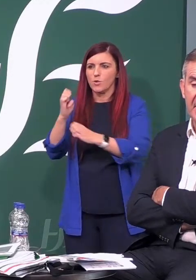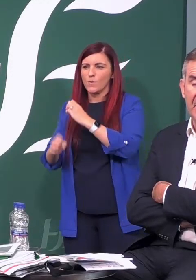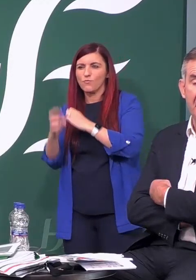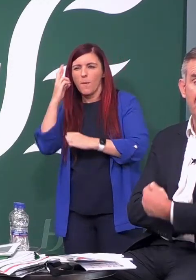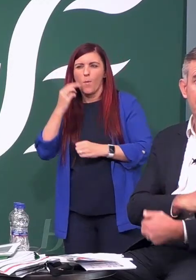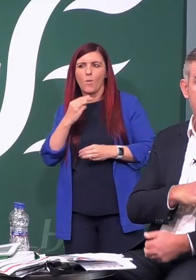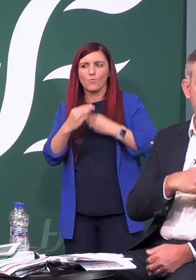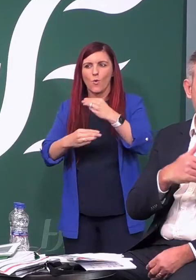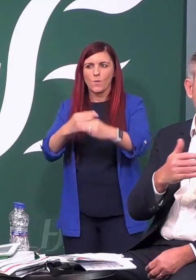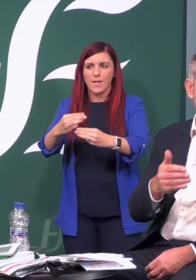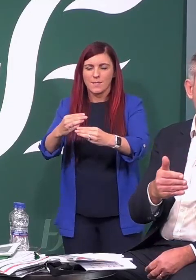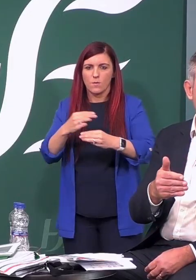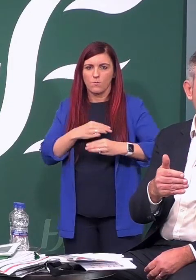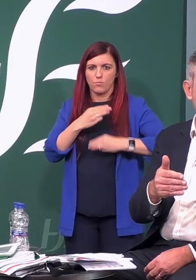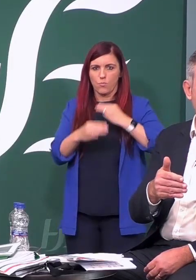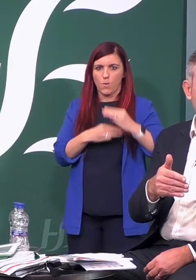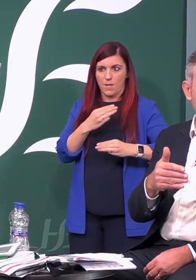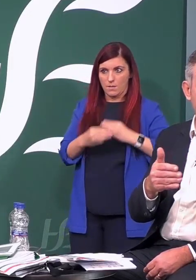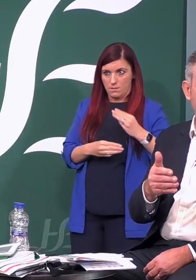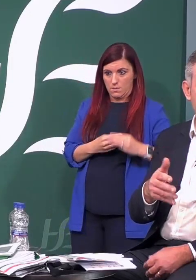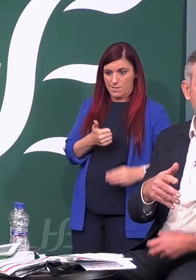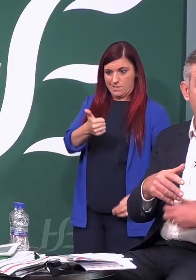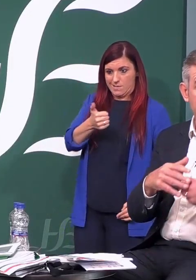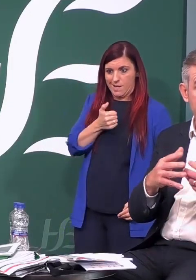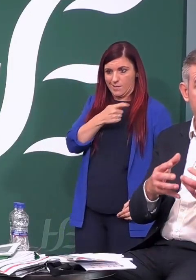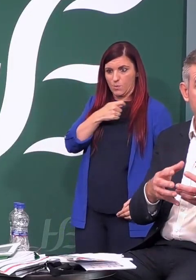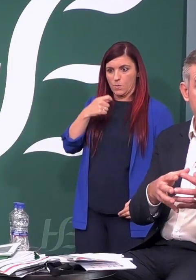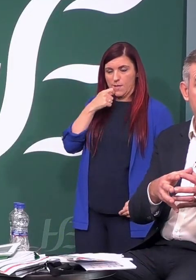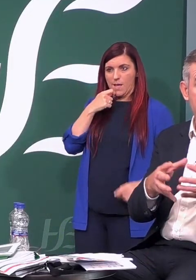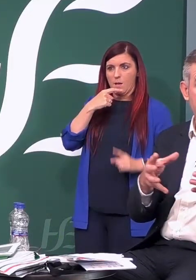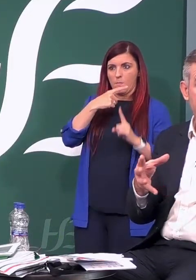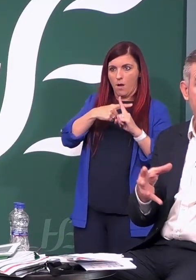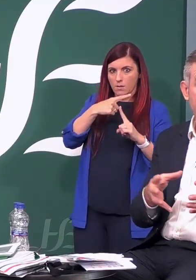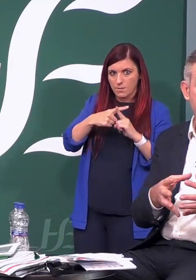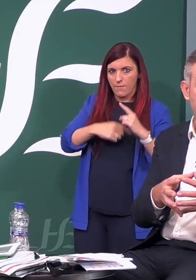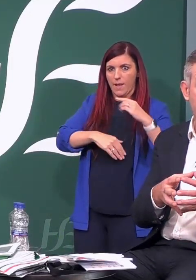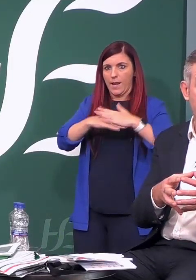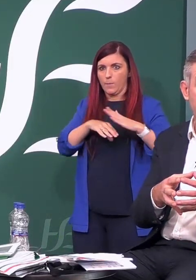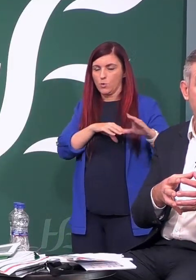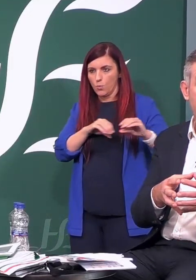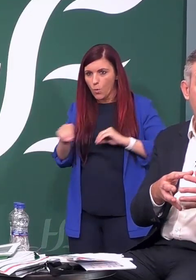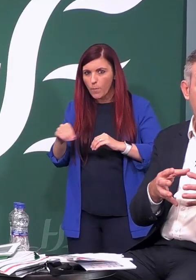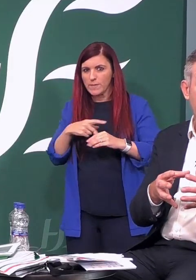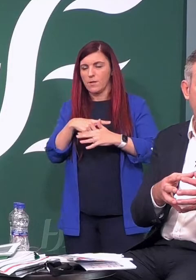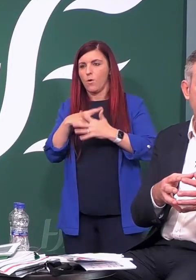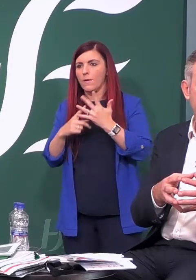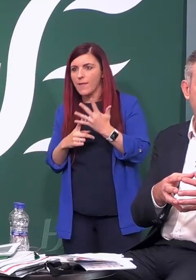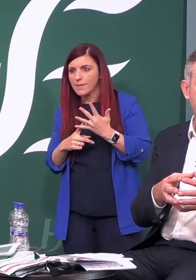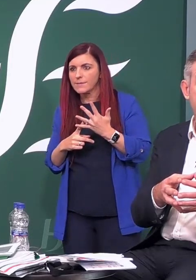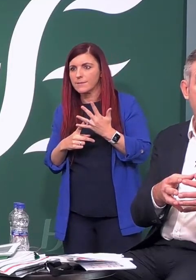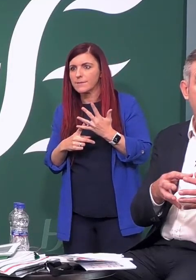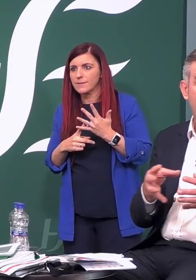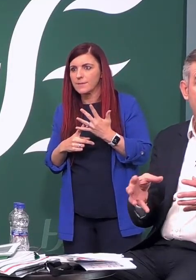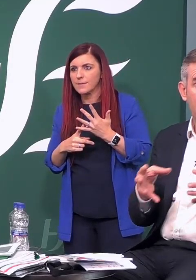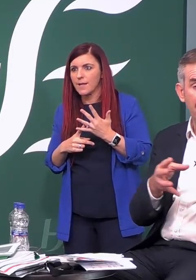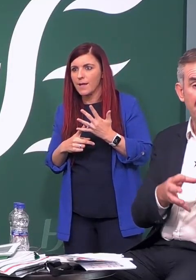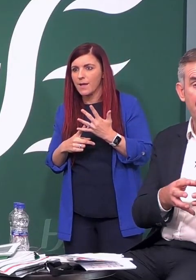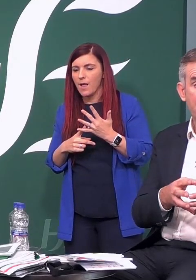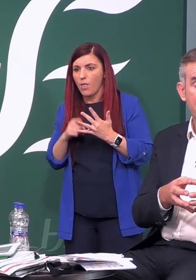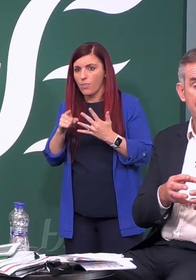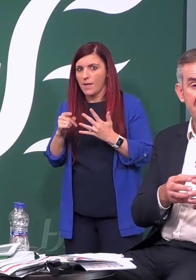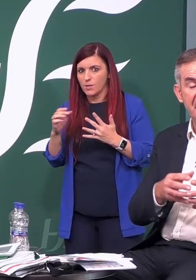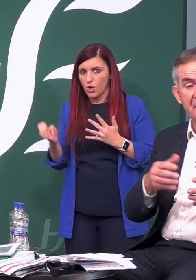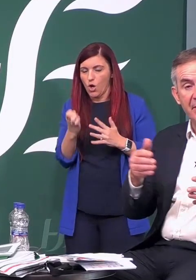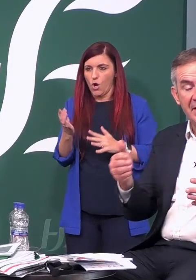process is you get a text to tell you that you're positive and obviously to restrict your movement with links to all of the public health advice. That's earlier